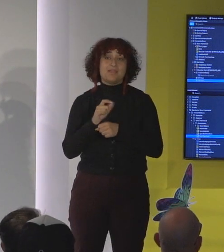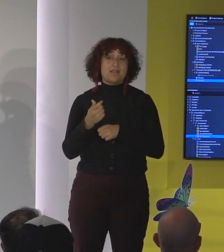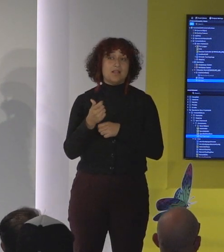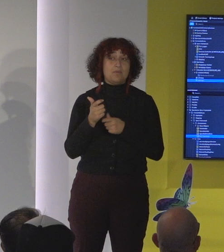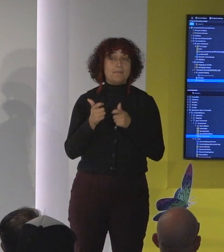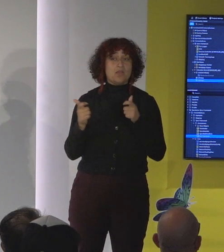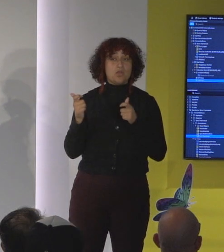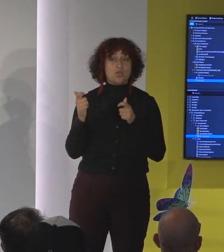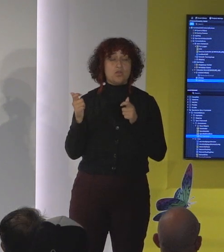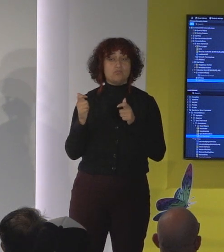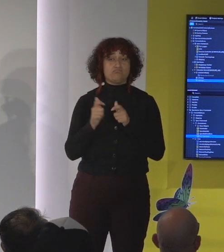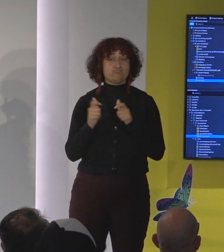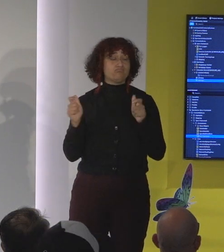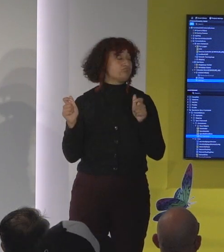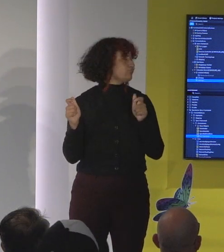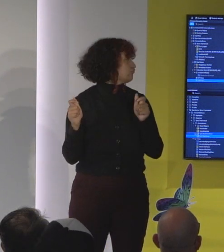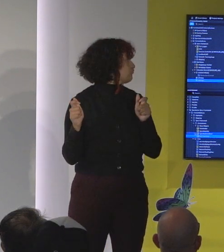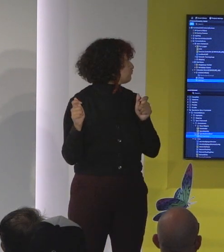bit bigger.